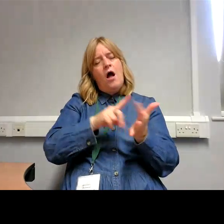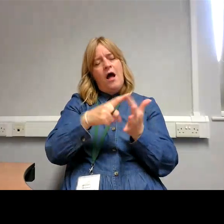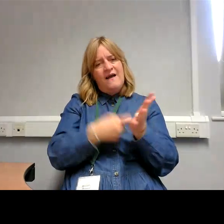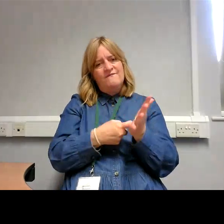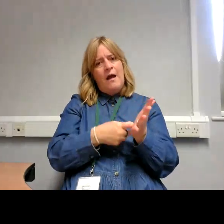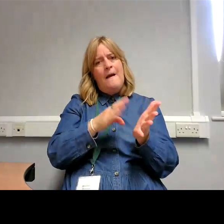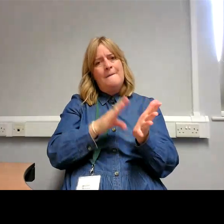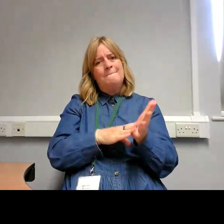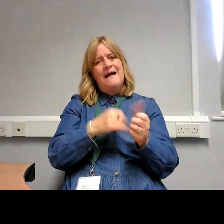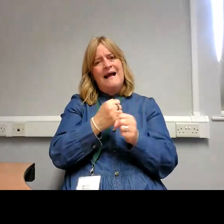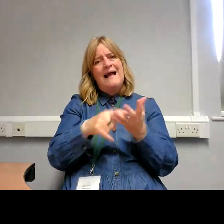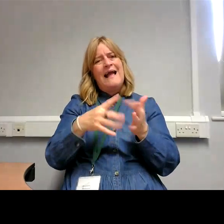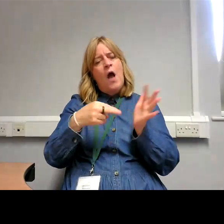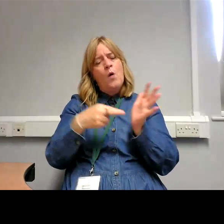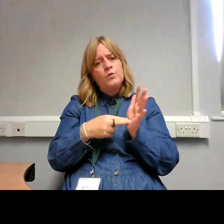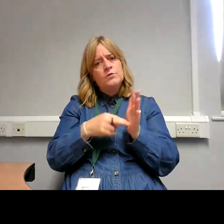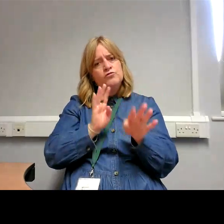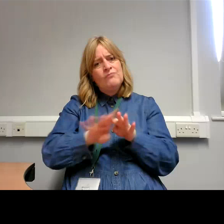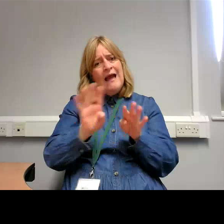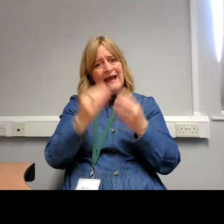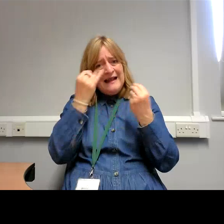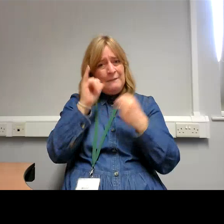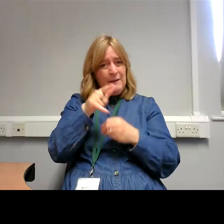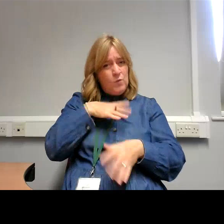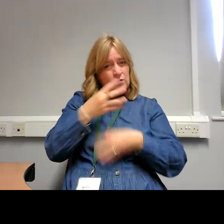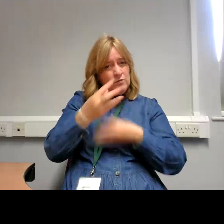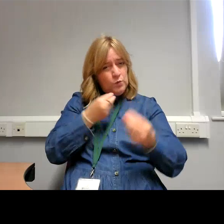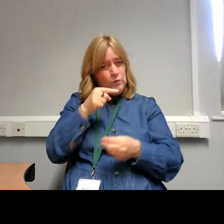training is for any of the viewers.